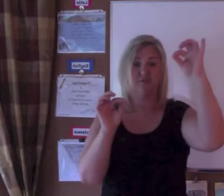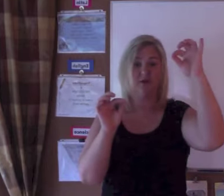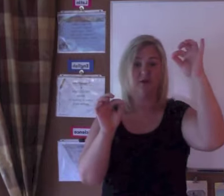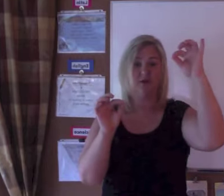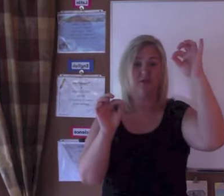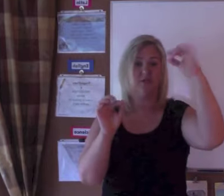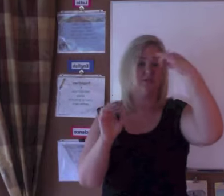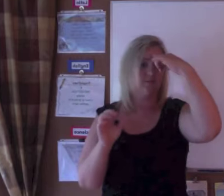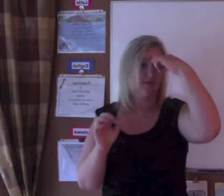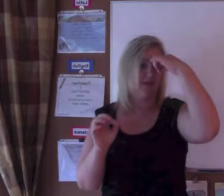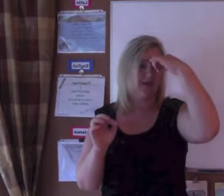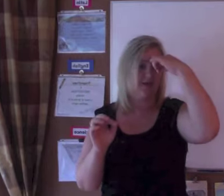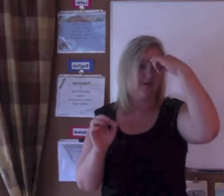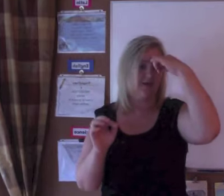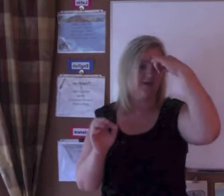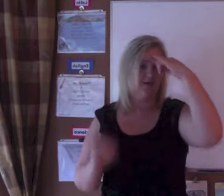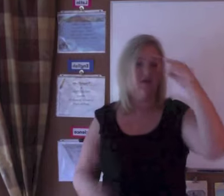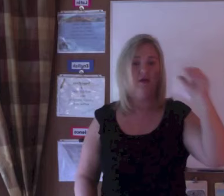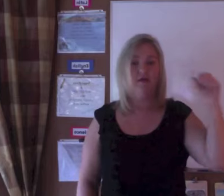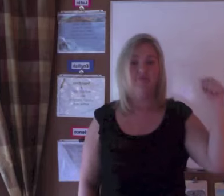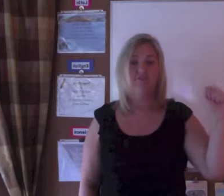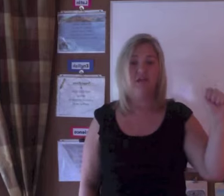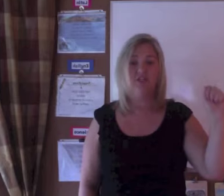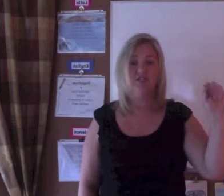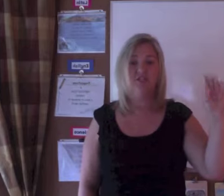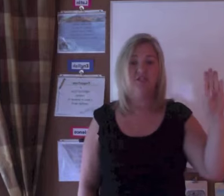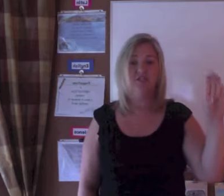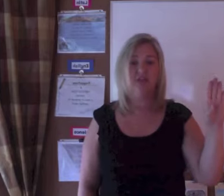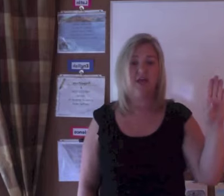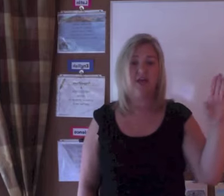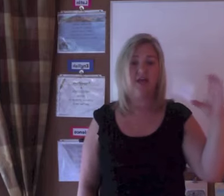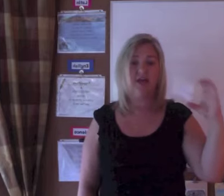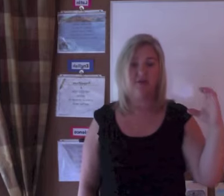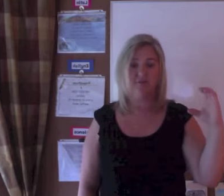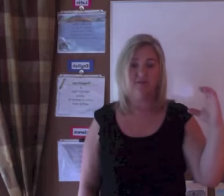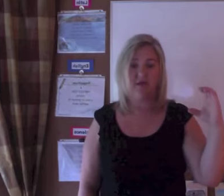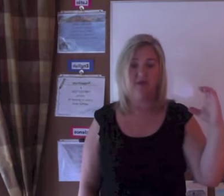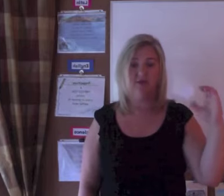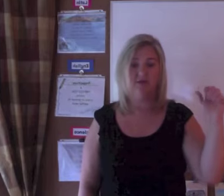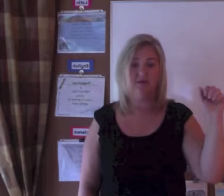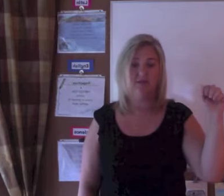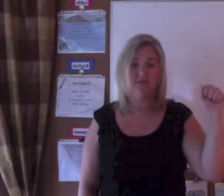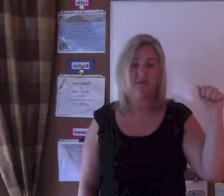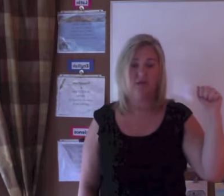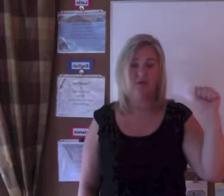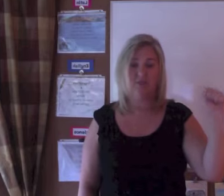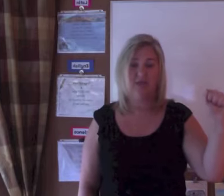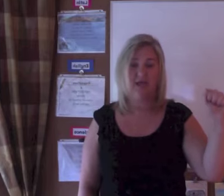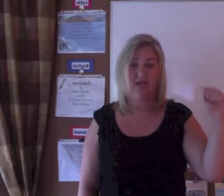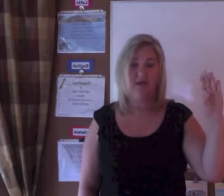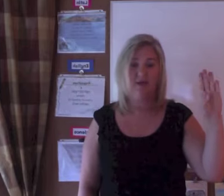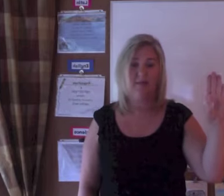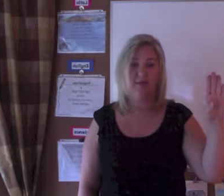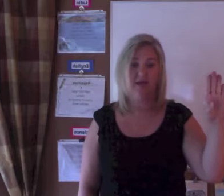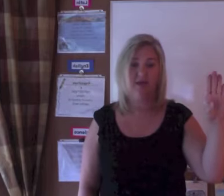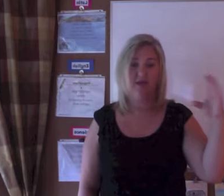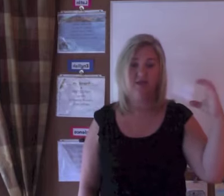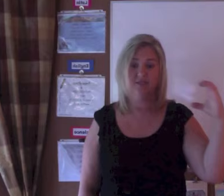spirit, Hinduism in India, Phoenicians and the alphabet, sign language A, B,